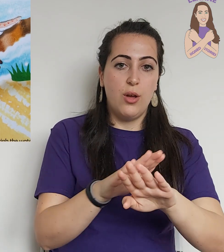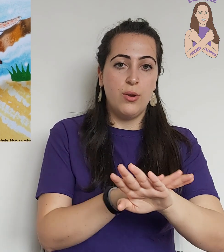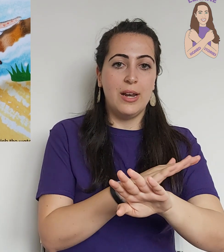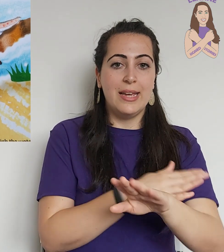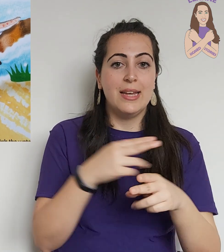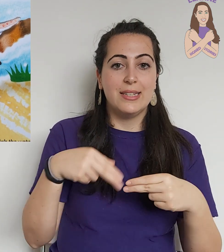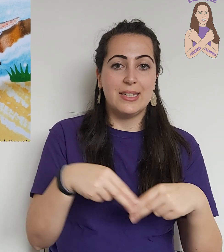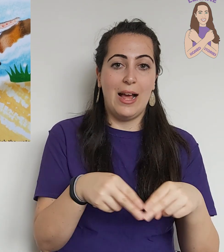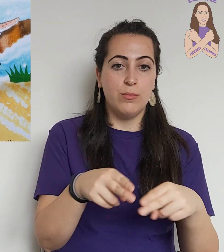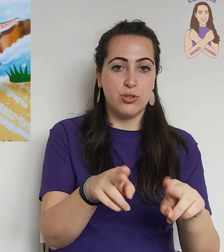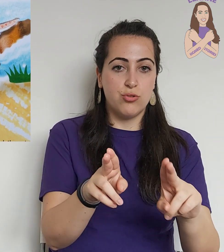slowly downstream.